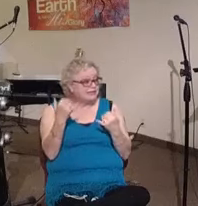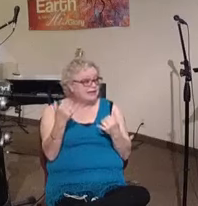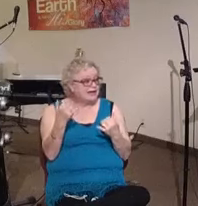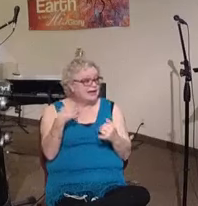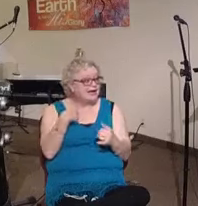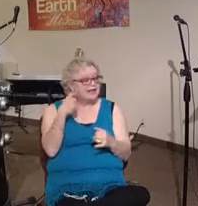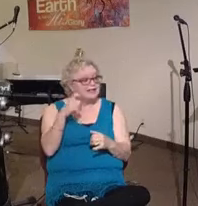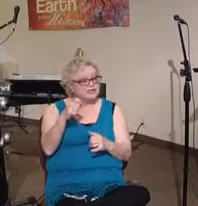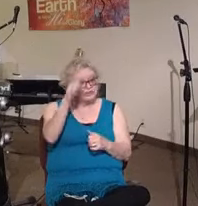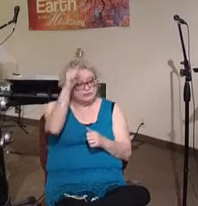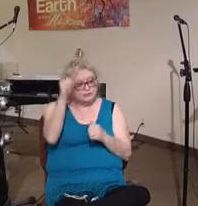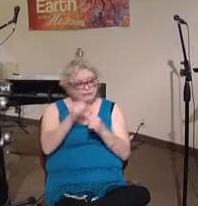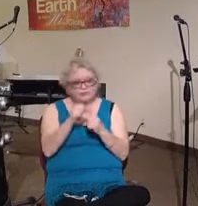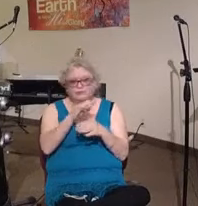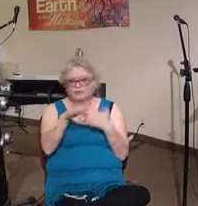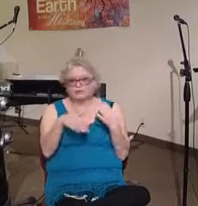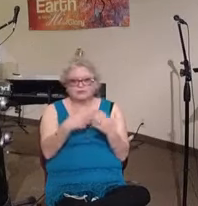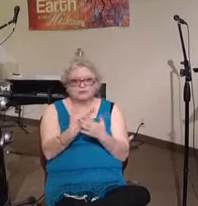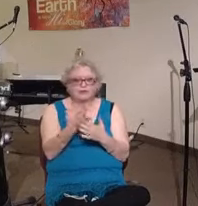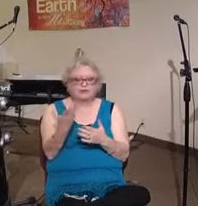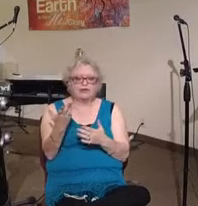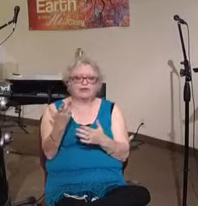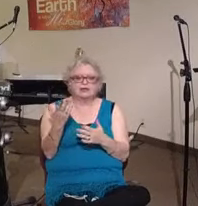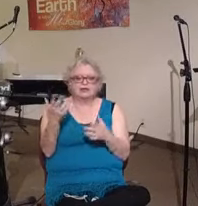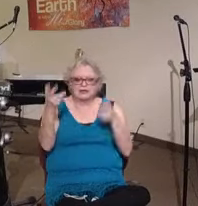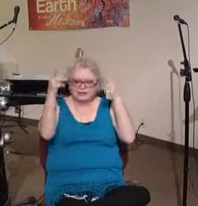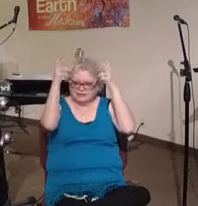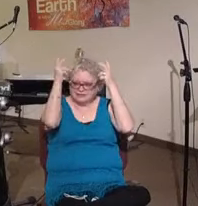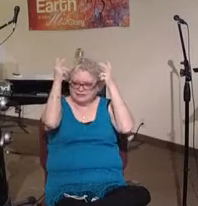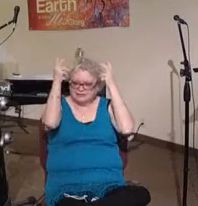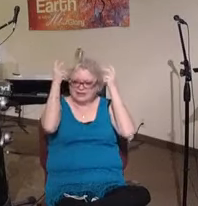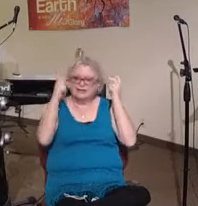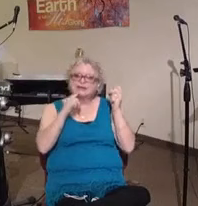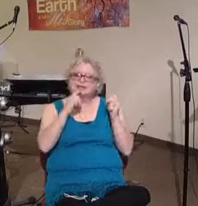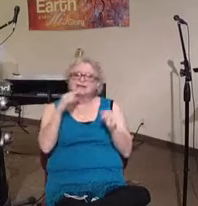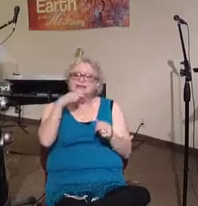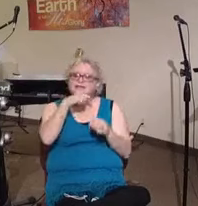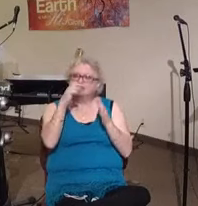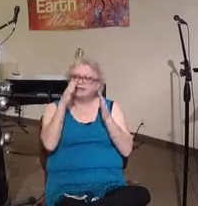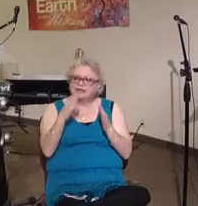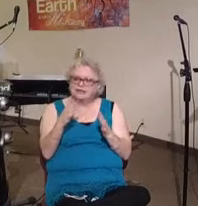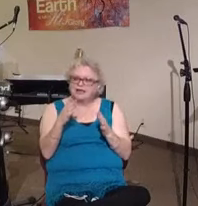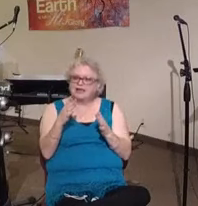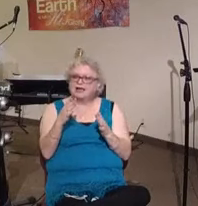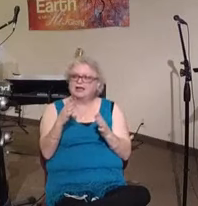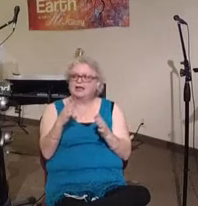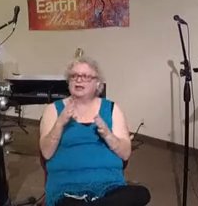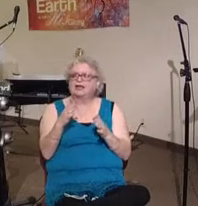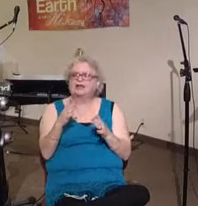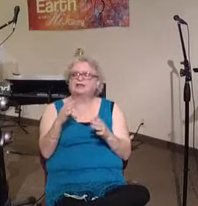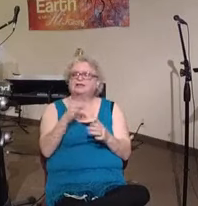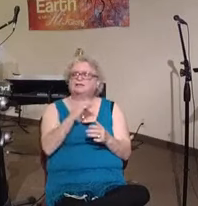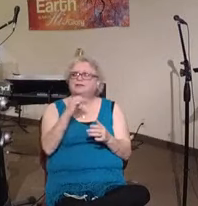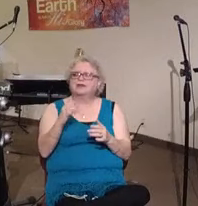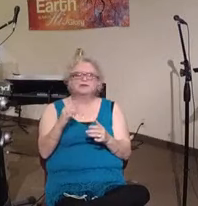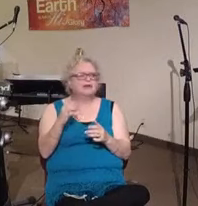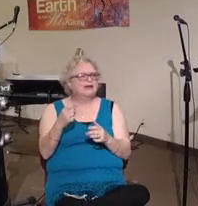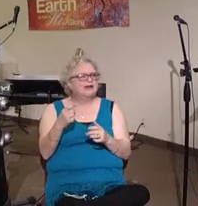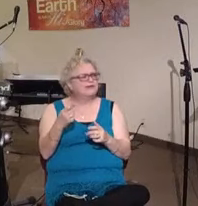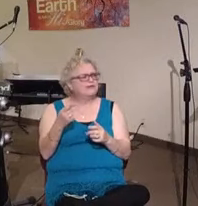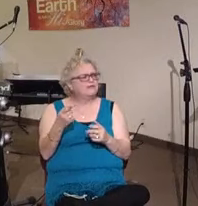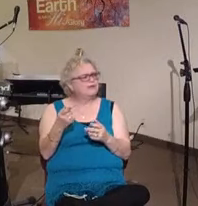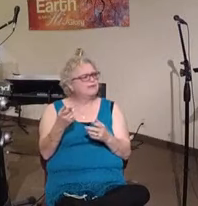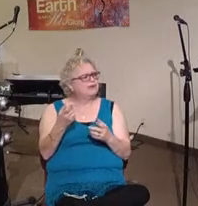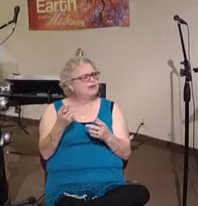I need you to remember through this whole thing, the devil, Satan, is a liar. He's a master. Have you ever been around a